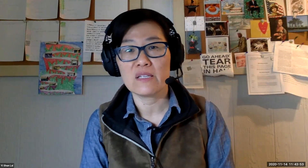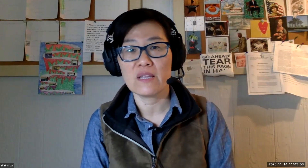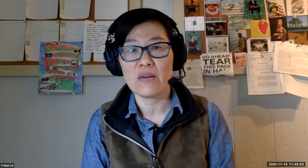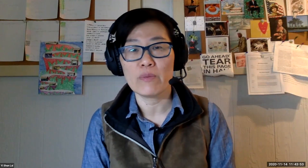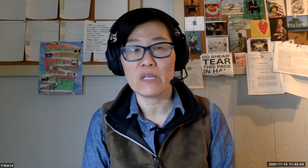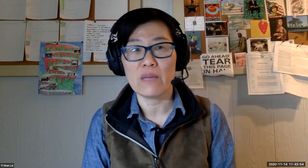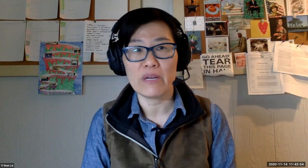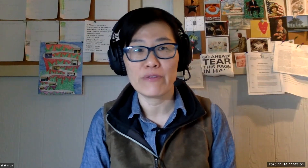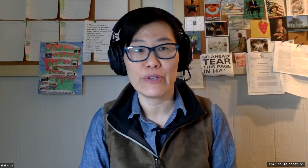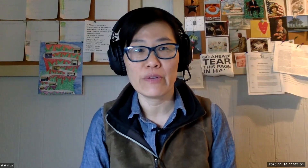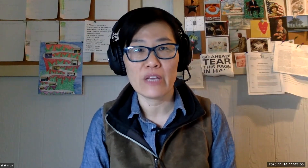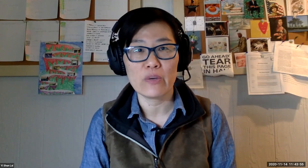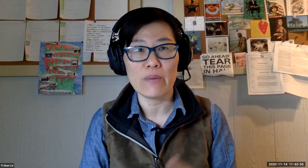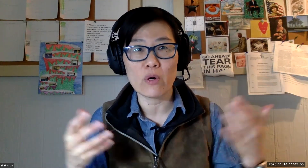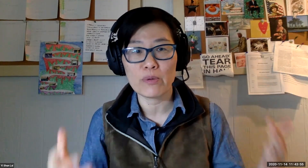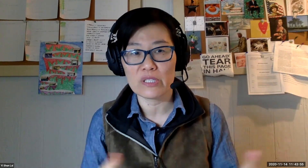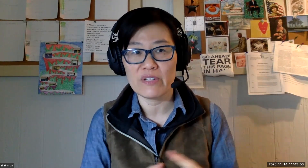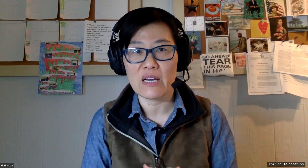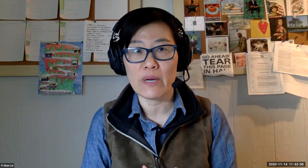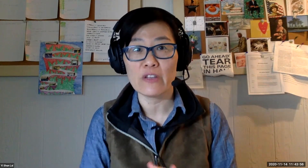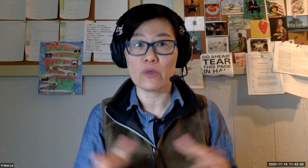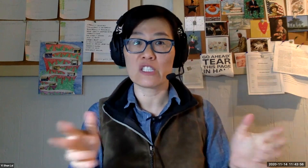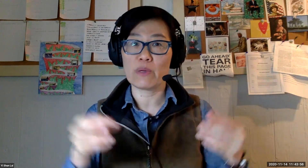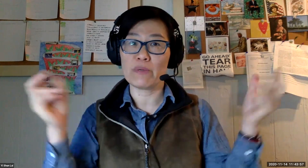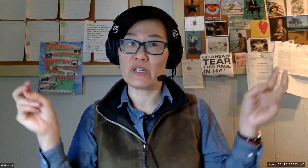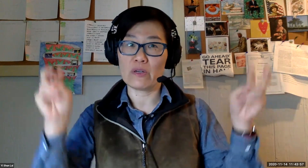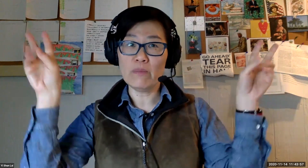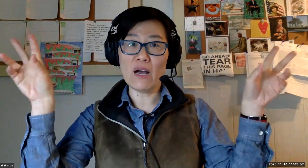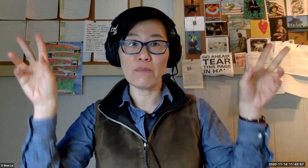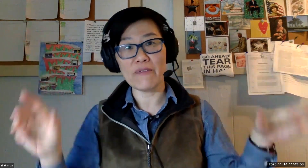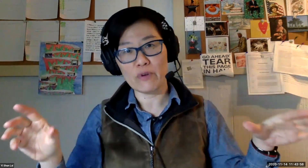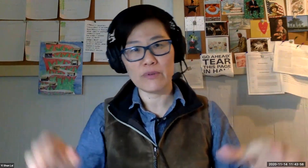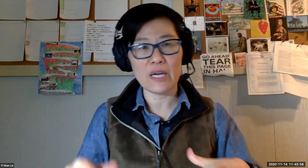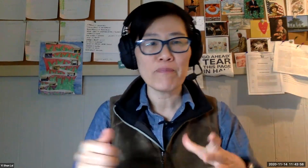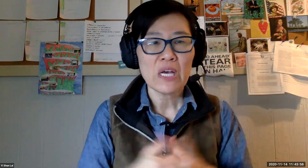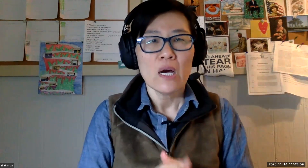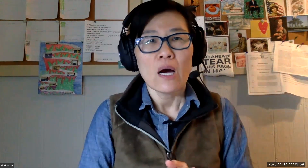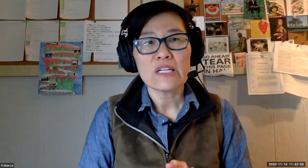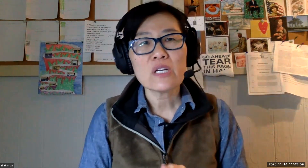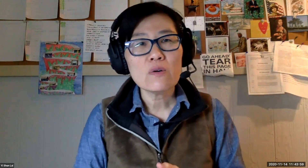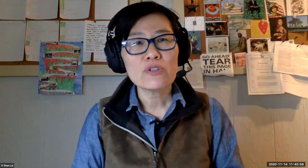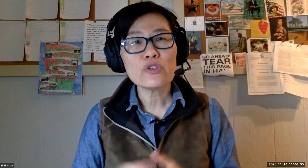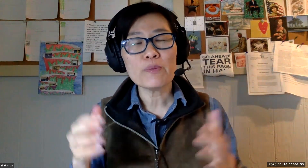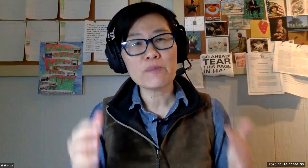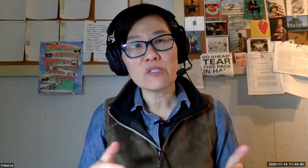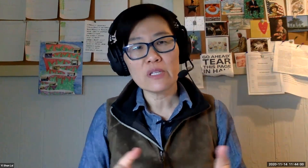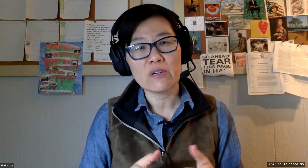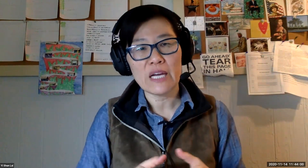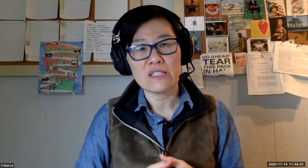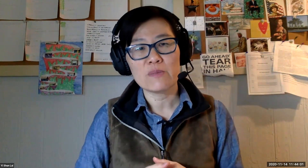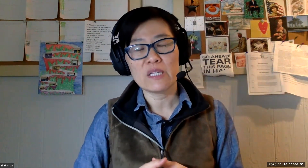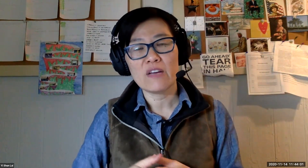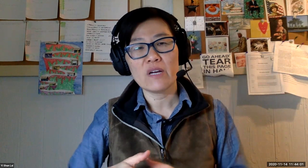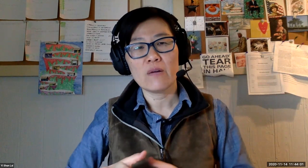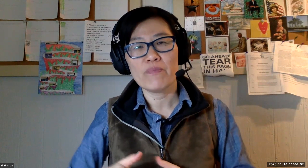regular basis, then that will be a lot better for you. Okay, you'll get more productivity that way, and you'll also be building your platform. Okay, all right. So Duotrope is built around